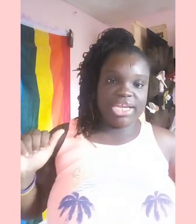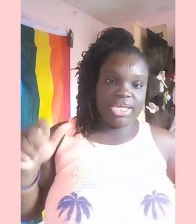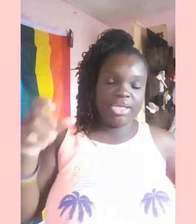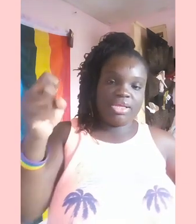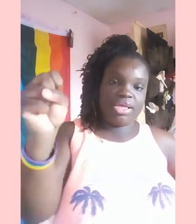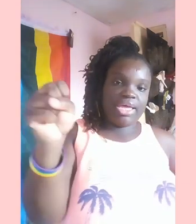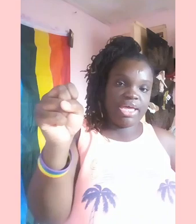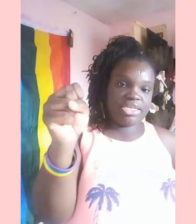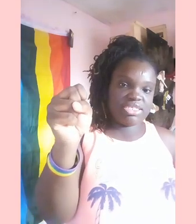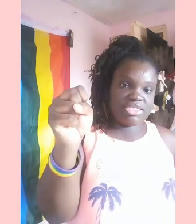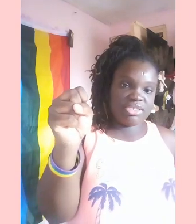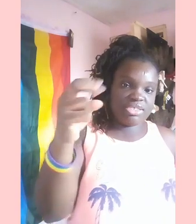Shelly,